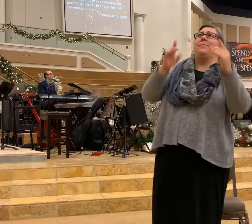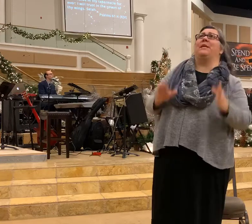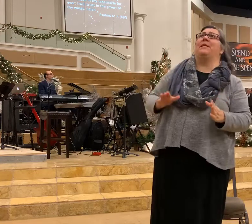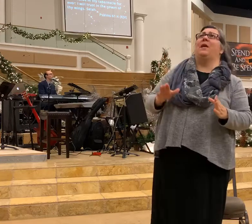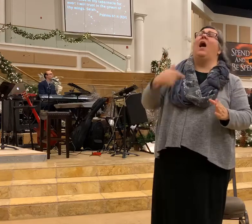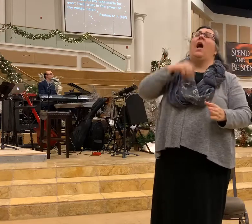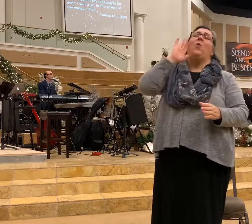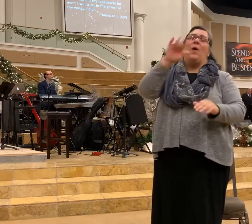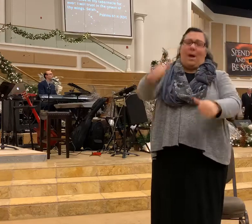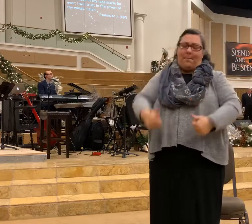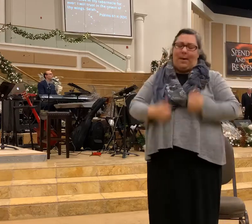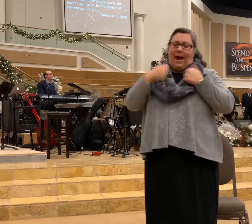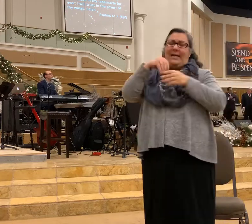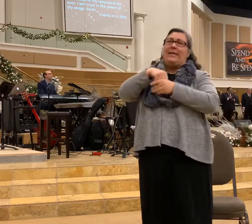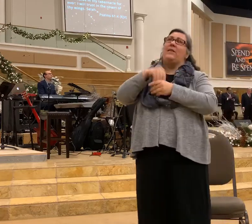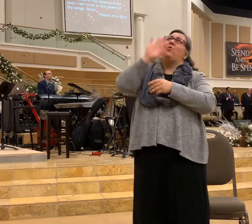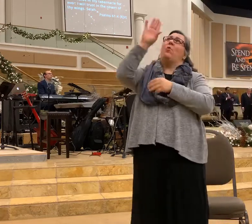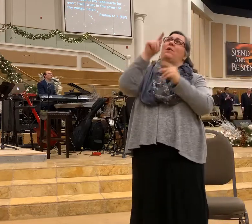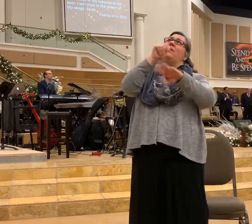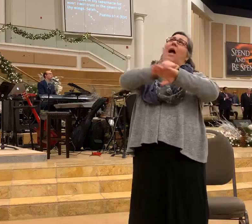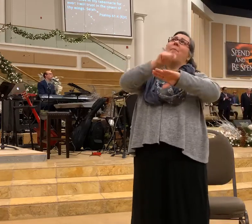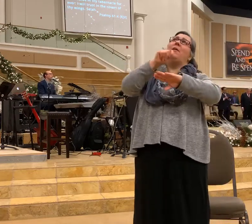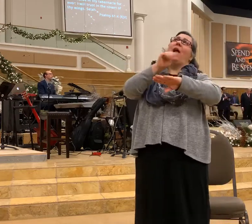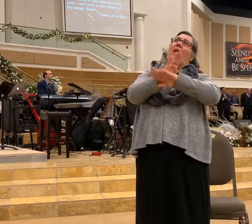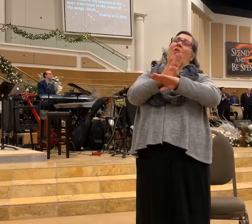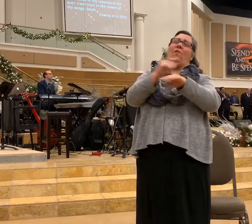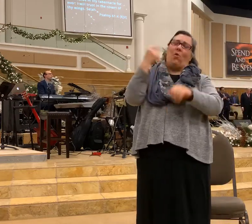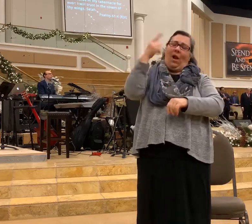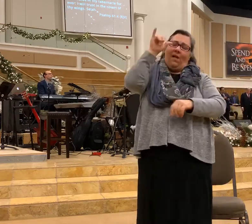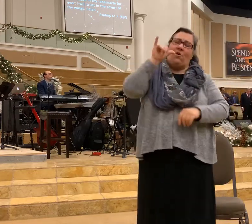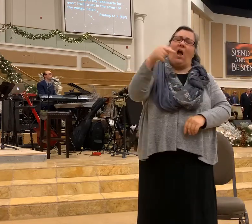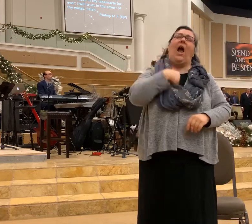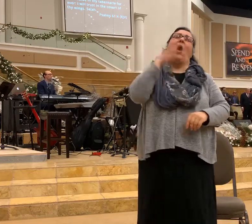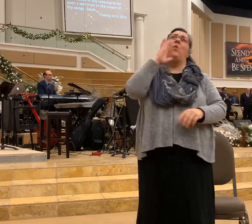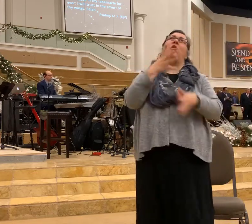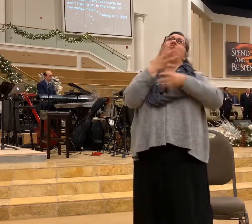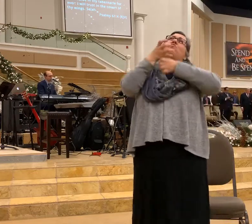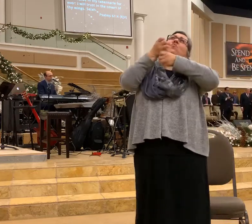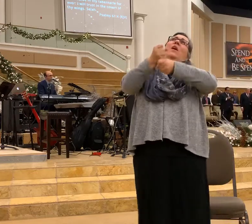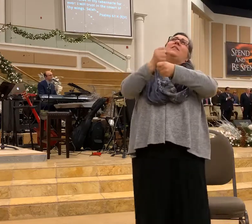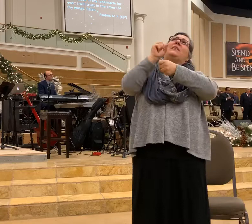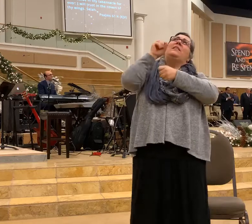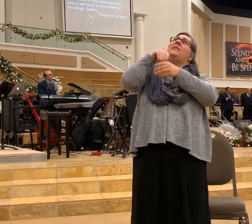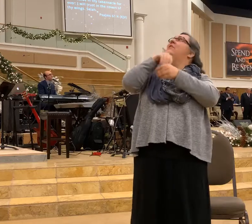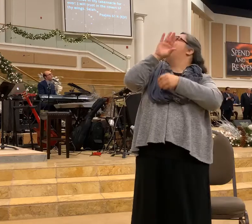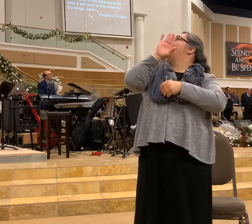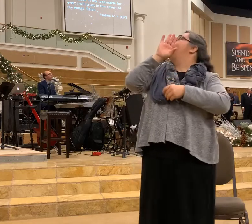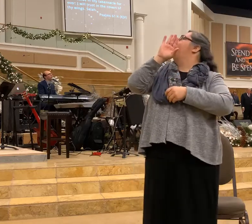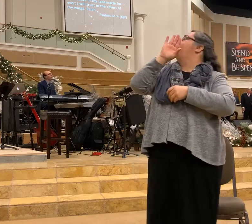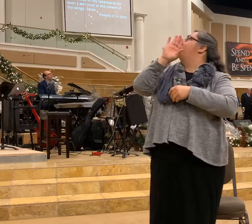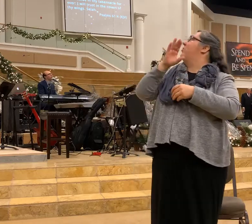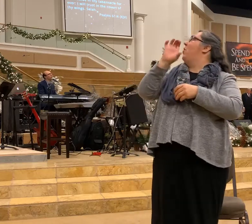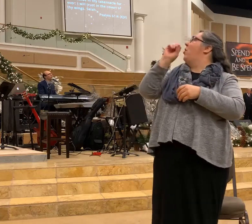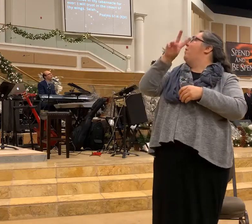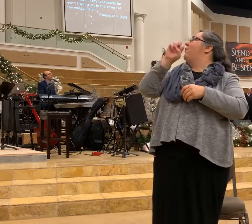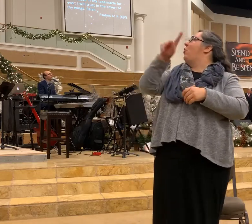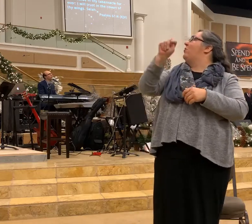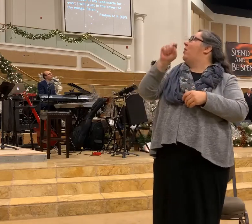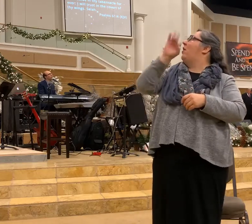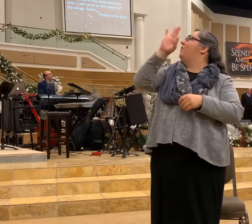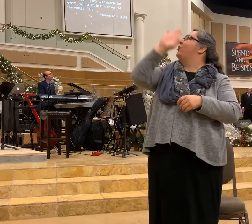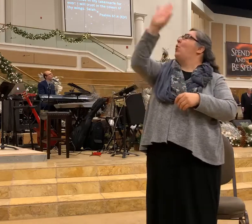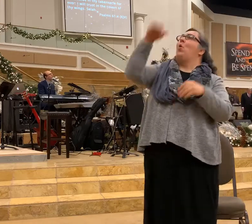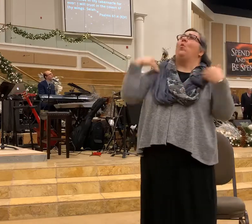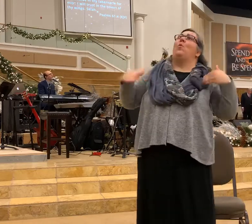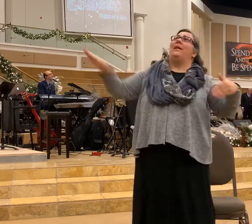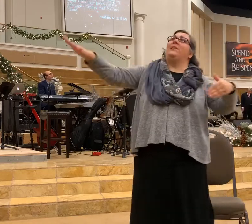will abide in thy tabernacle forever. I will trust in the covert of thy wings. For thou, O God,